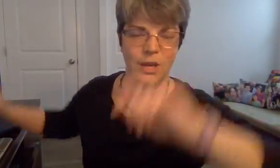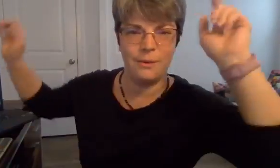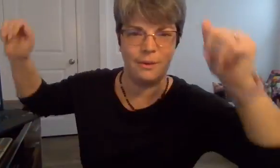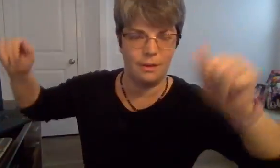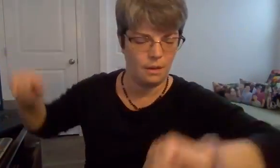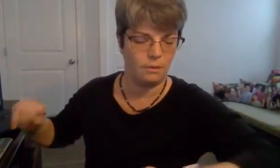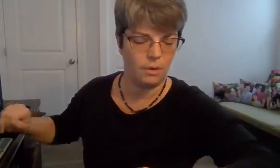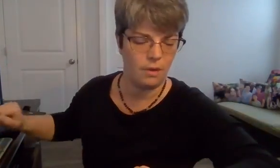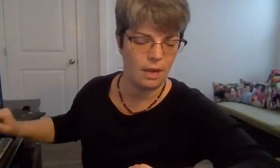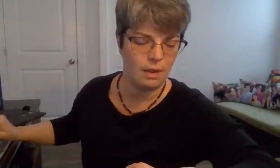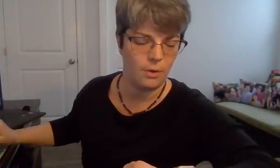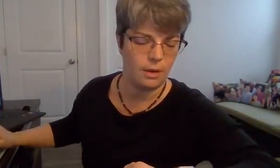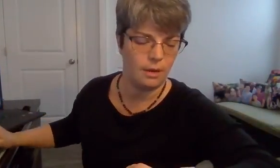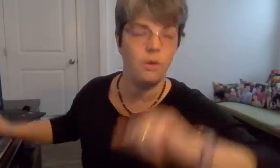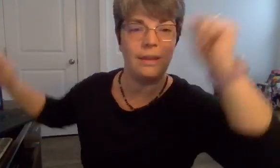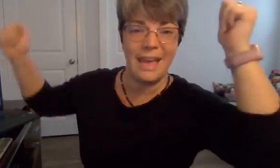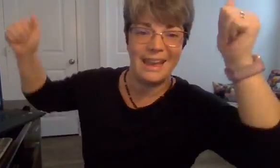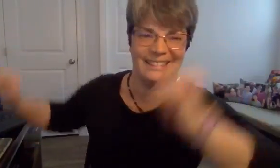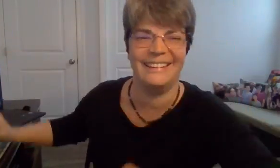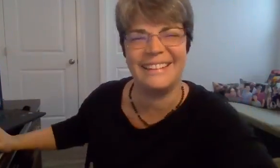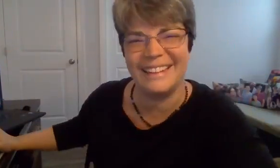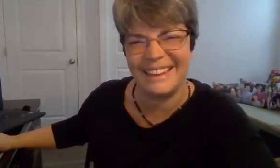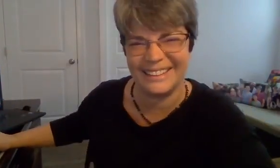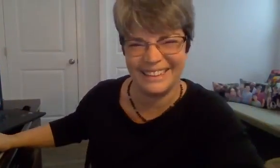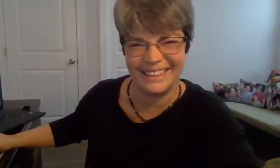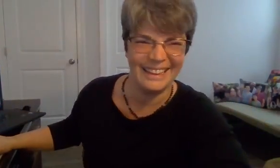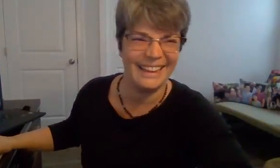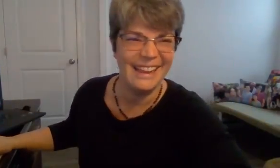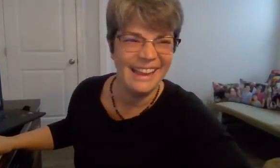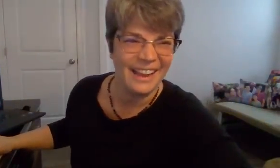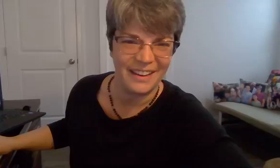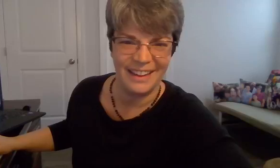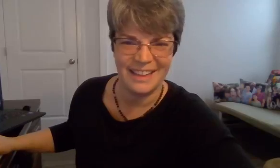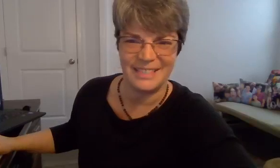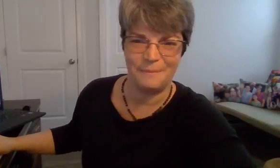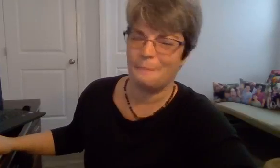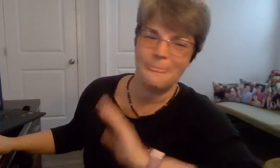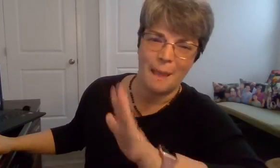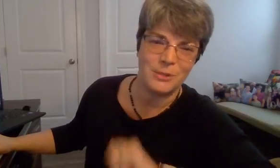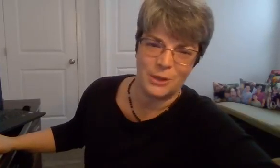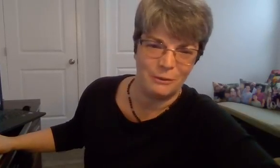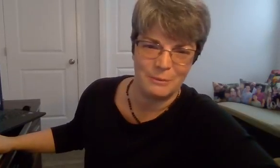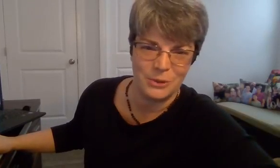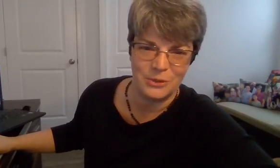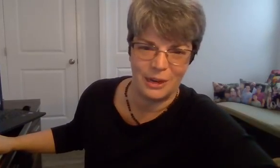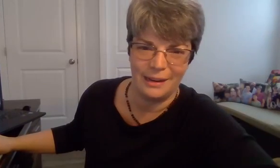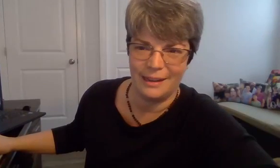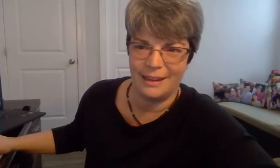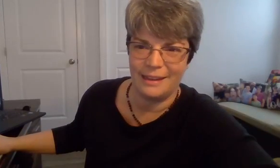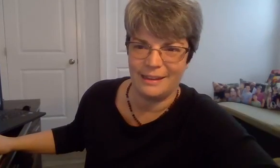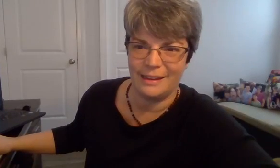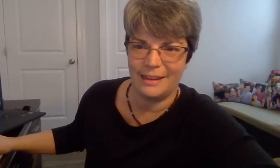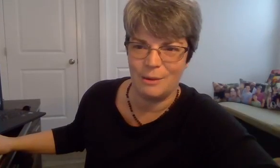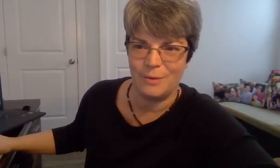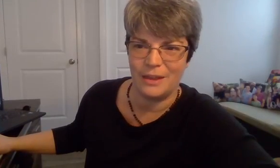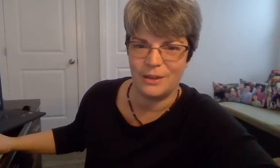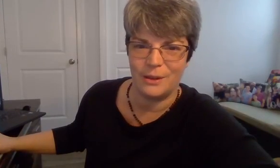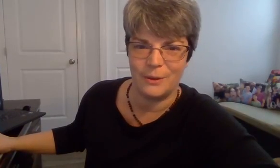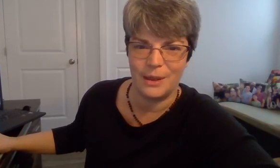Woohoo! Oh, no, not anymore. Oh, yay! All right, excellent. I'm going to start over. I'm so sorry. I hope that y'all were able